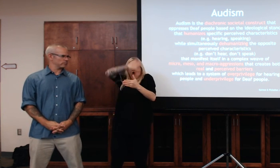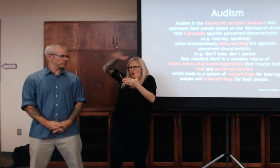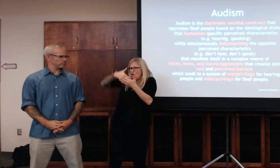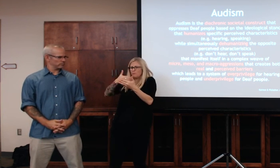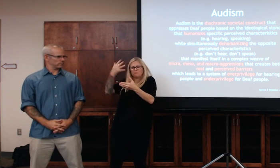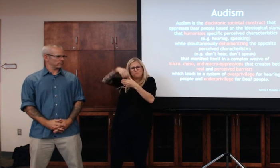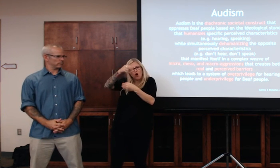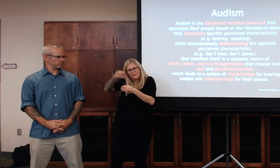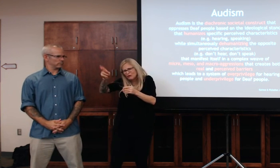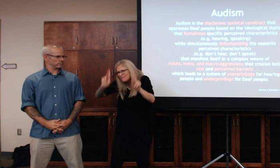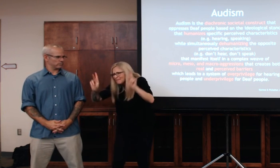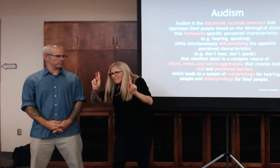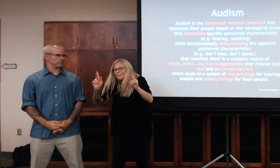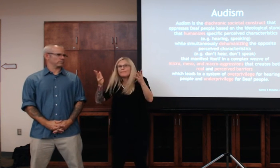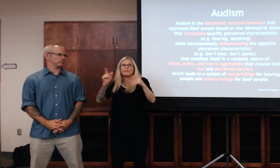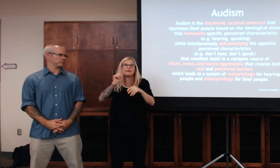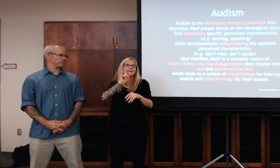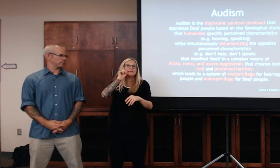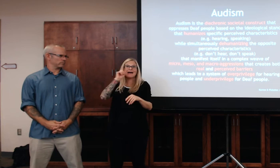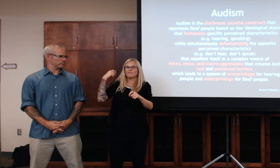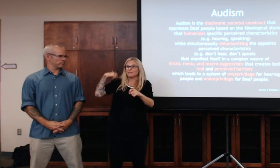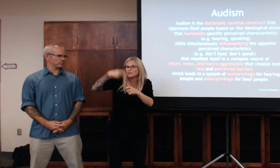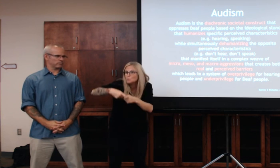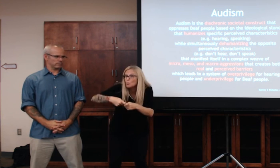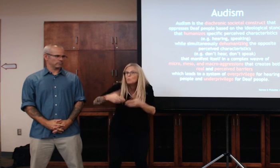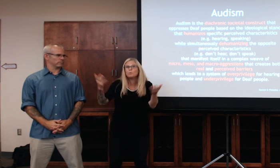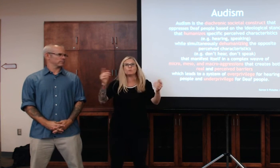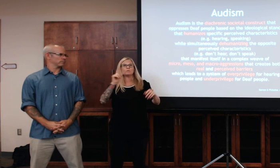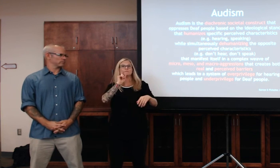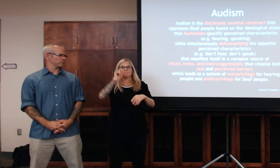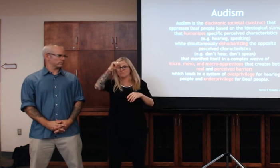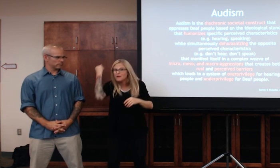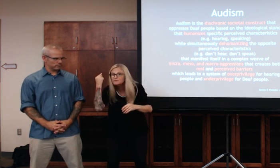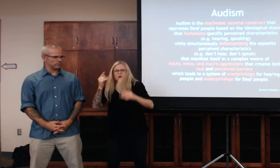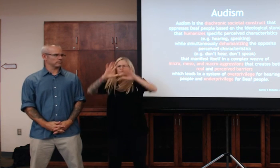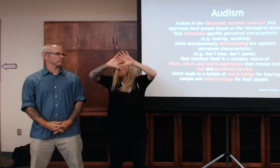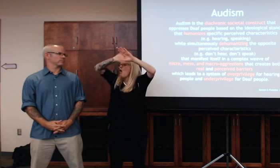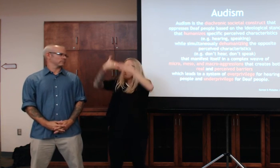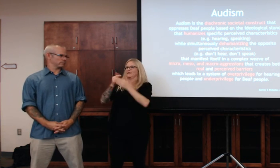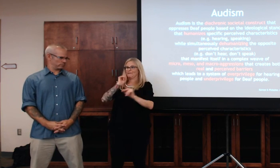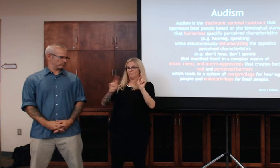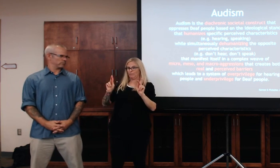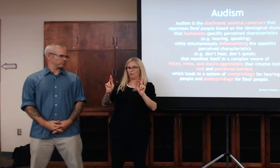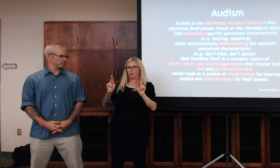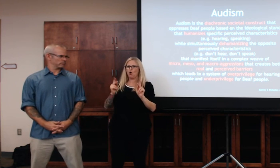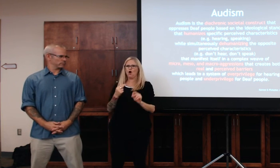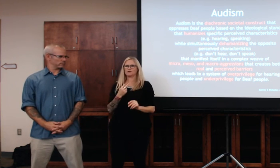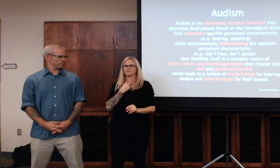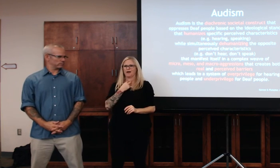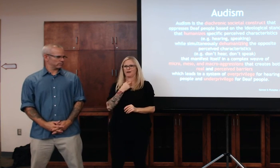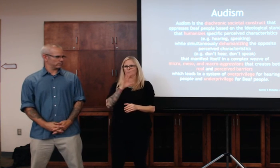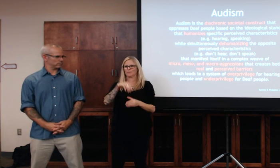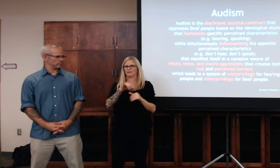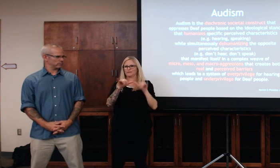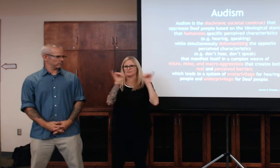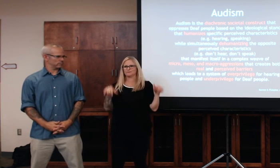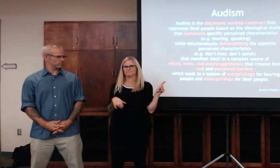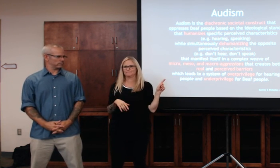whole, including hard of hearing, including deaf Latino, deaf African American, we are all stuck within that